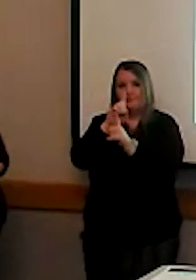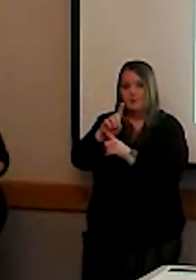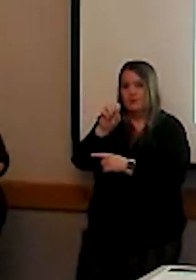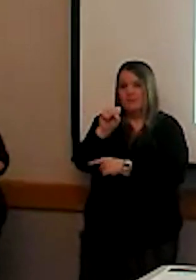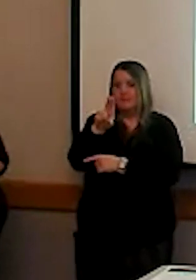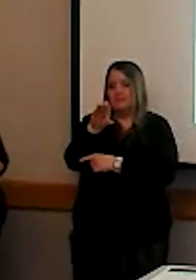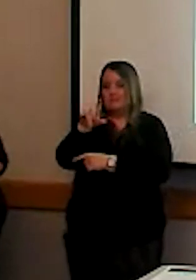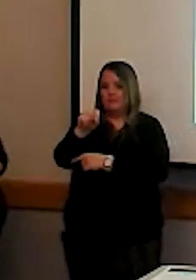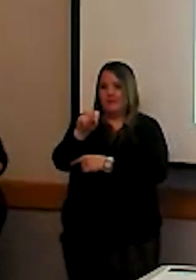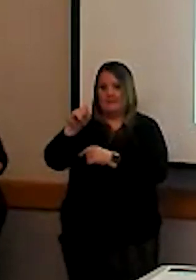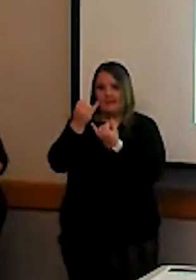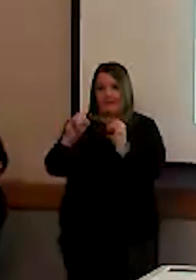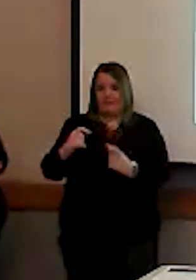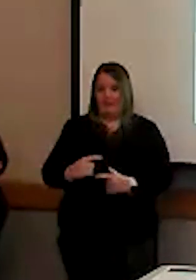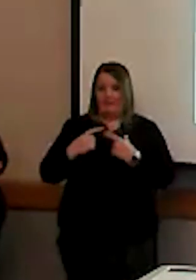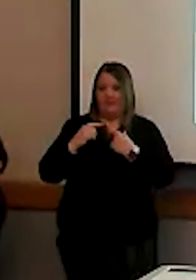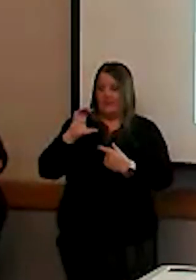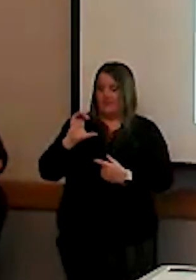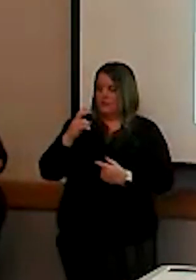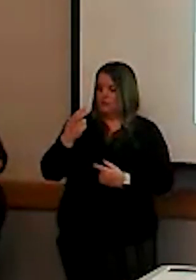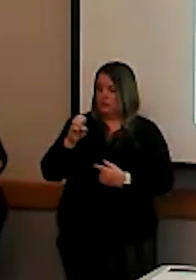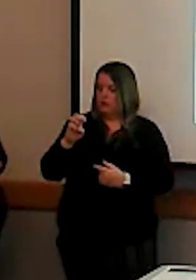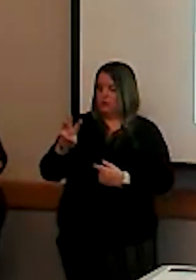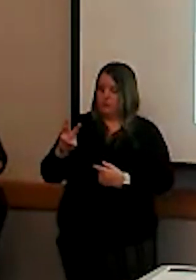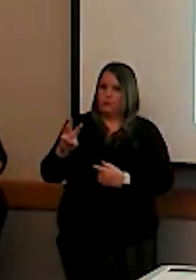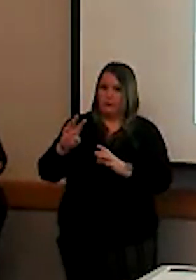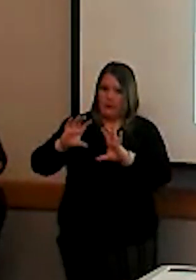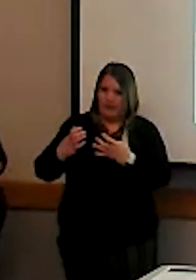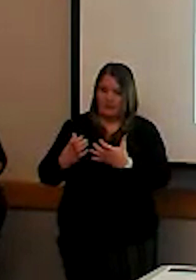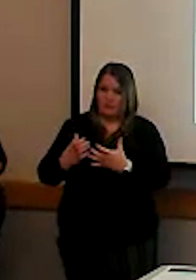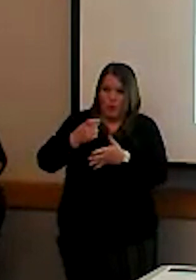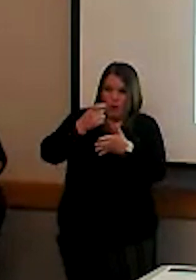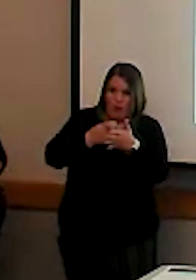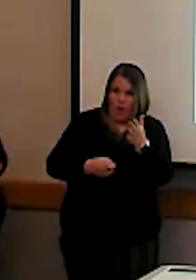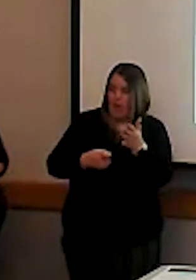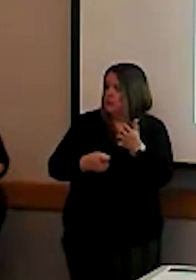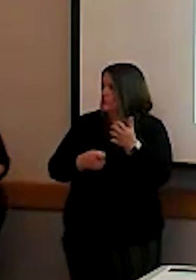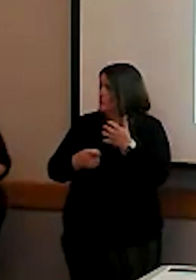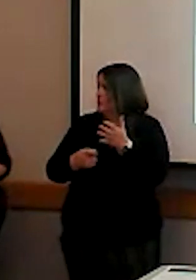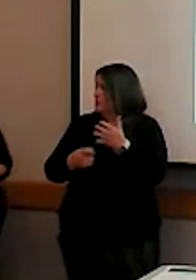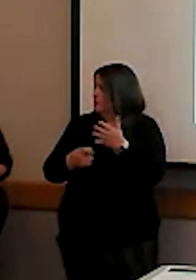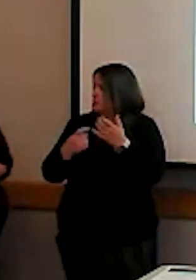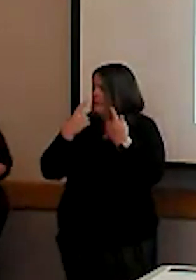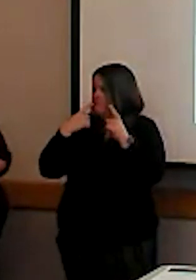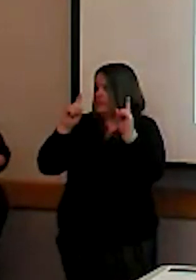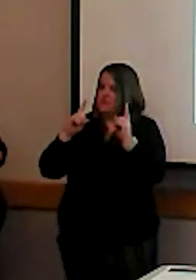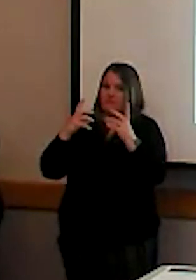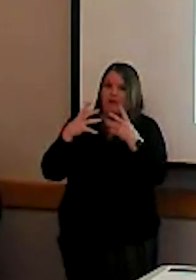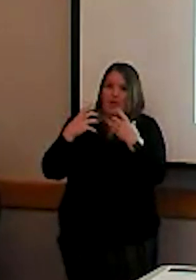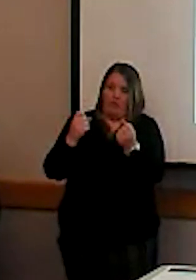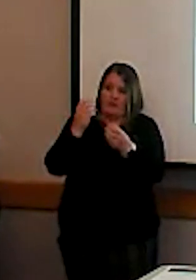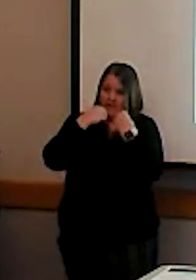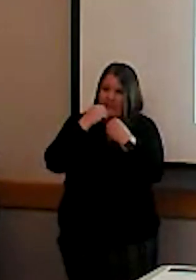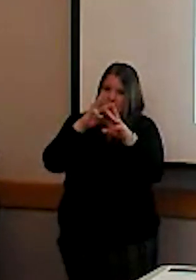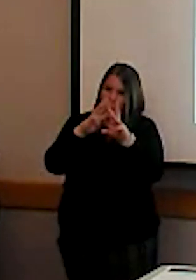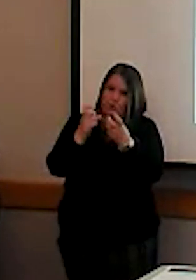Living's CHEW class, or cost-effective healthy eating workshop. So we're just going to briefly